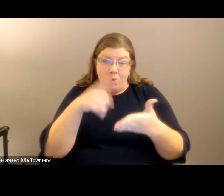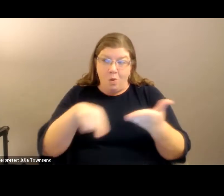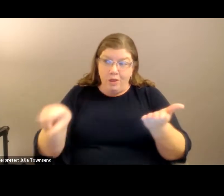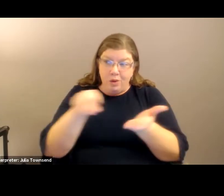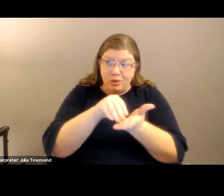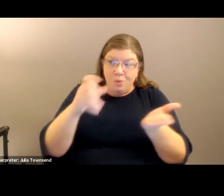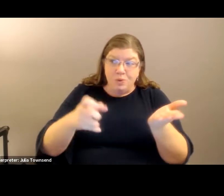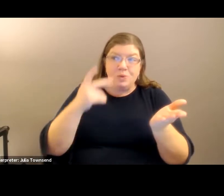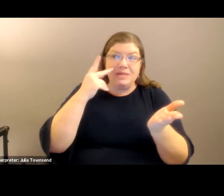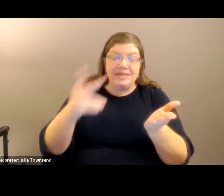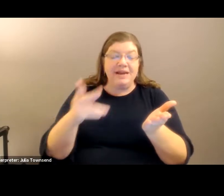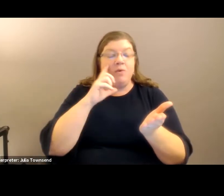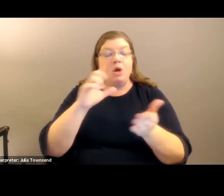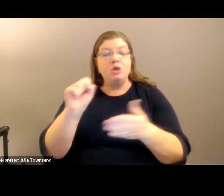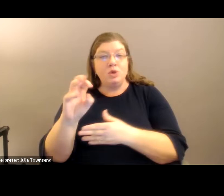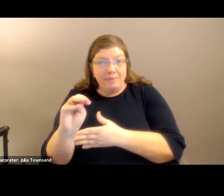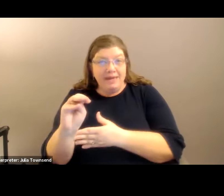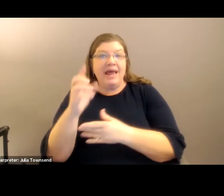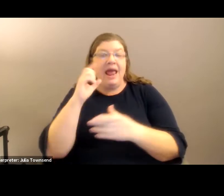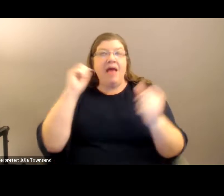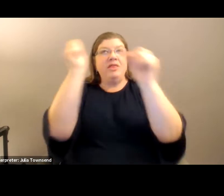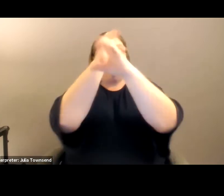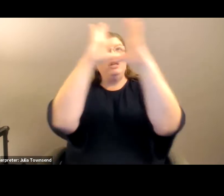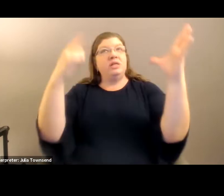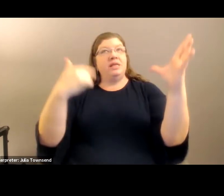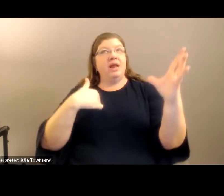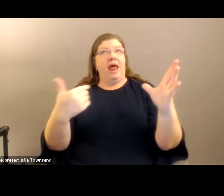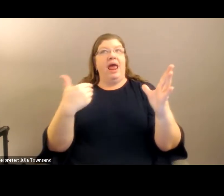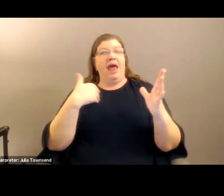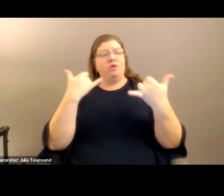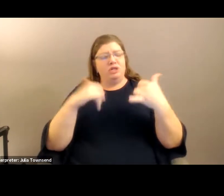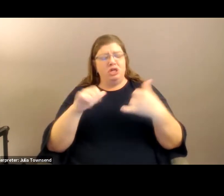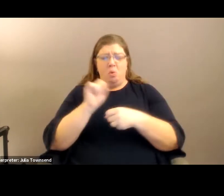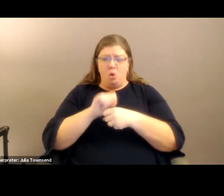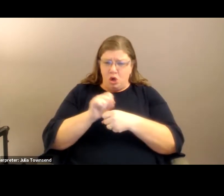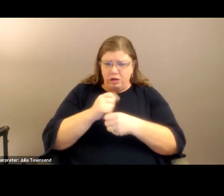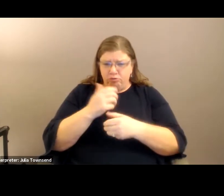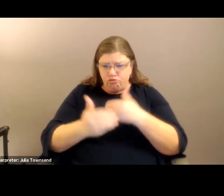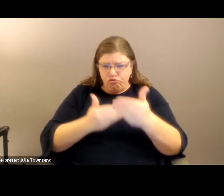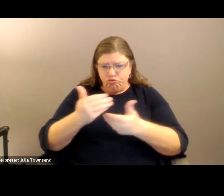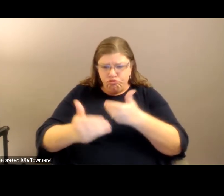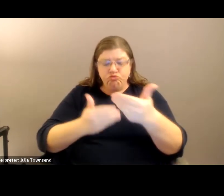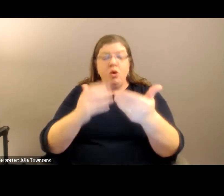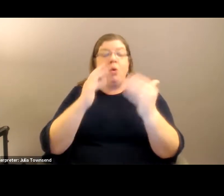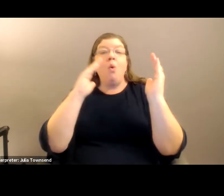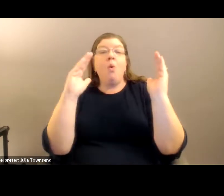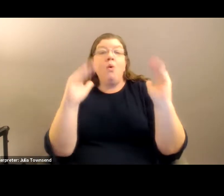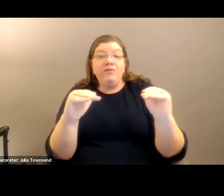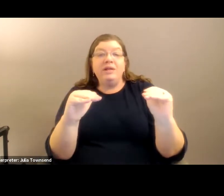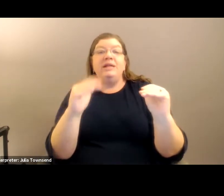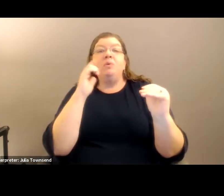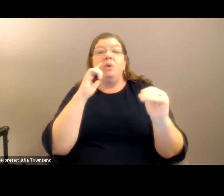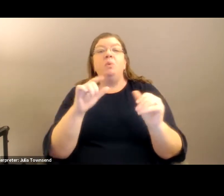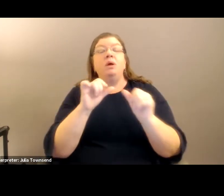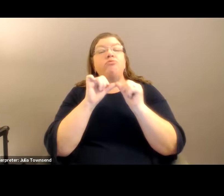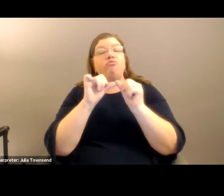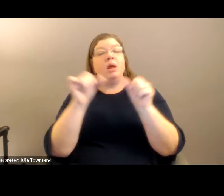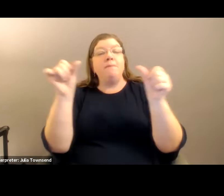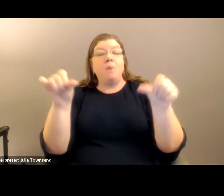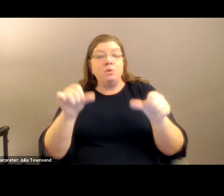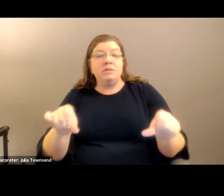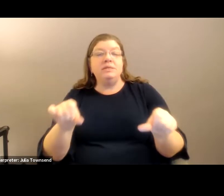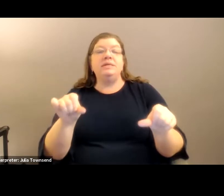want to see in the social media and the visions I had for it. So we're still working with that, and hopefully we'll be consistently